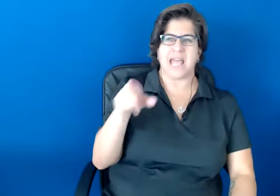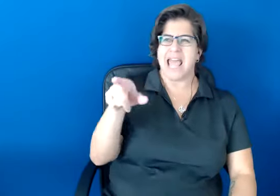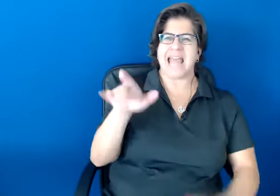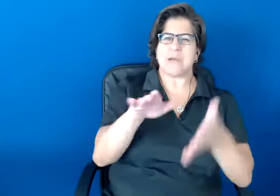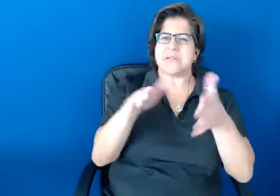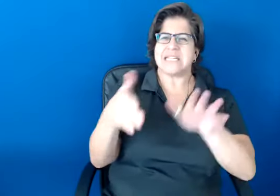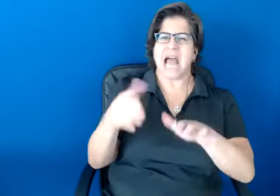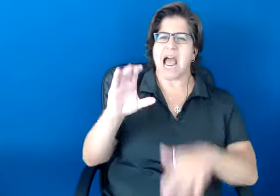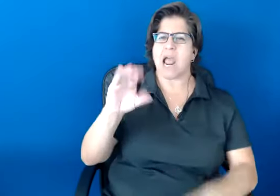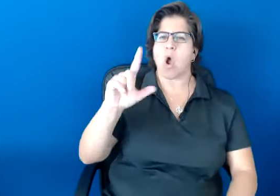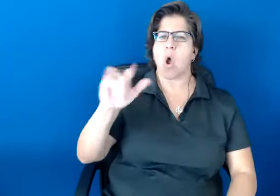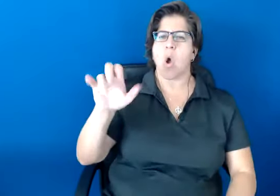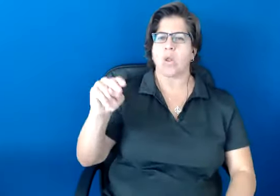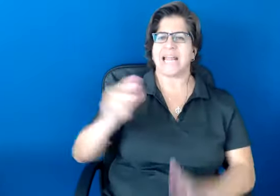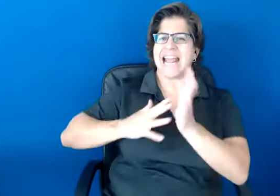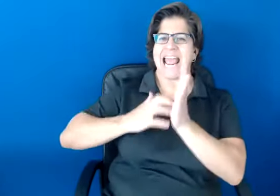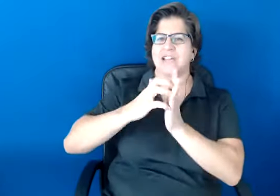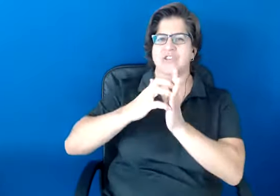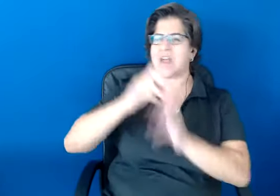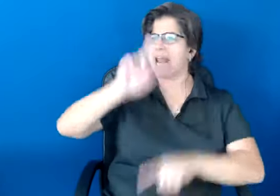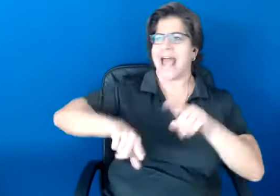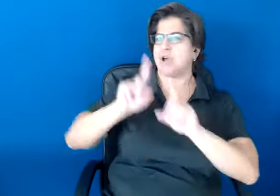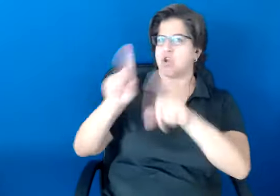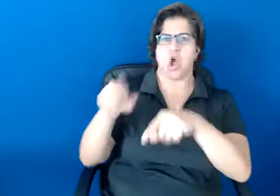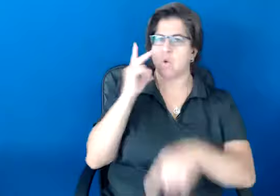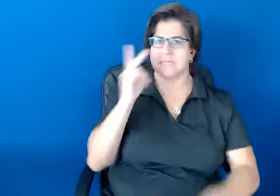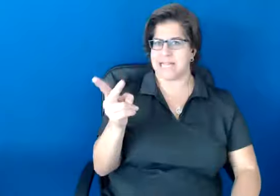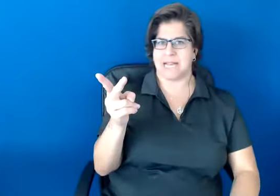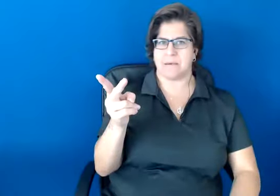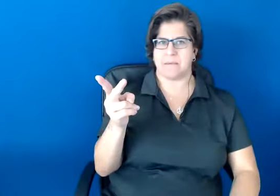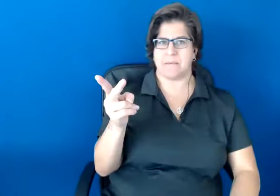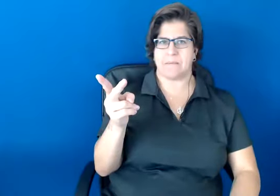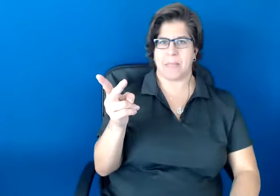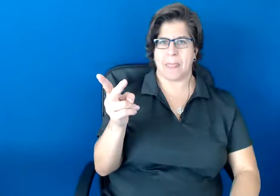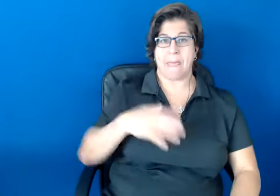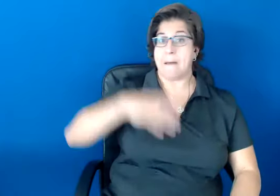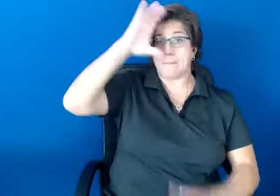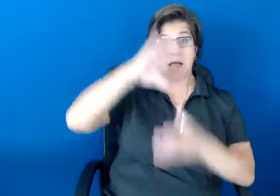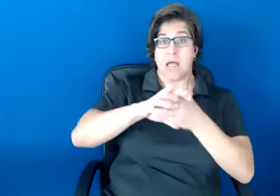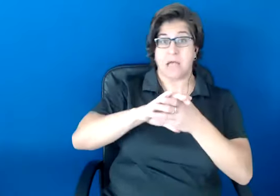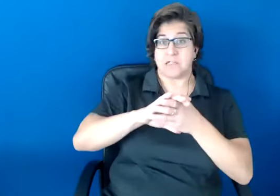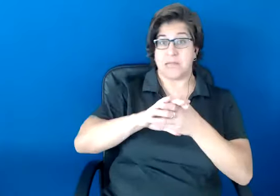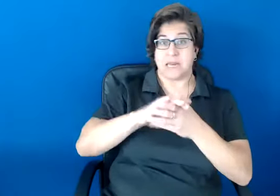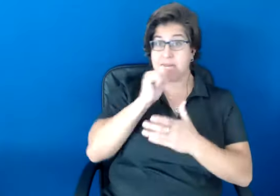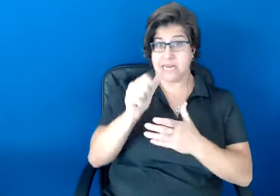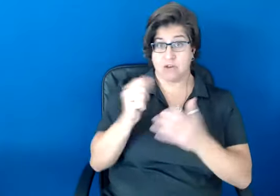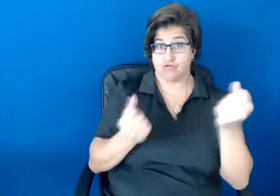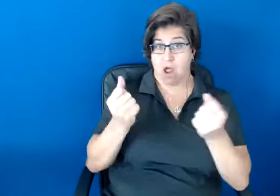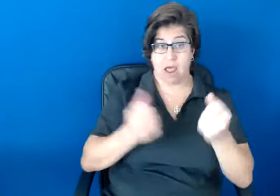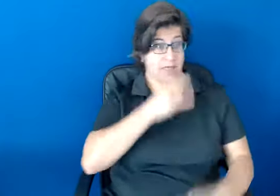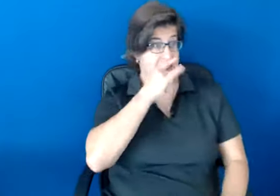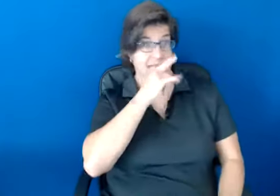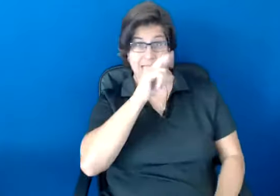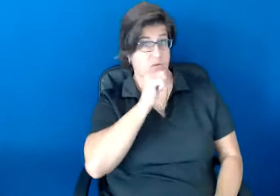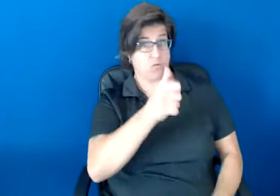cancer, and I could not get there because I couldn't drive. My husband didn't drive, and at the time my kids weren't driving,